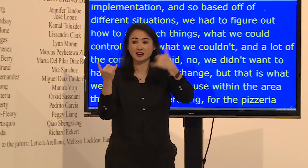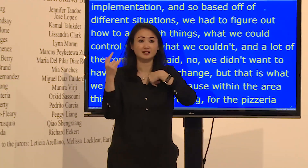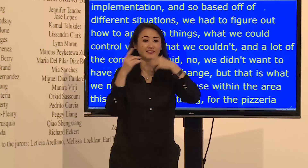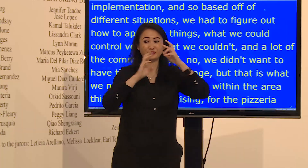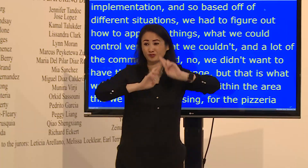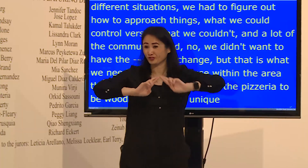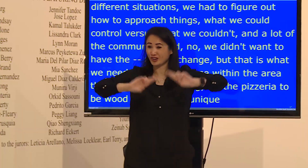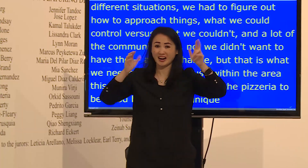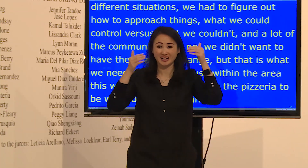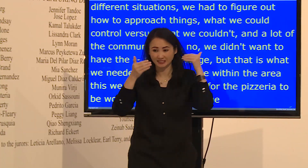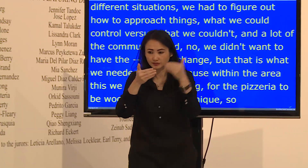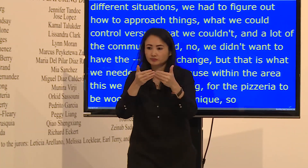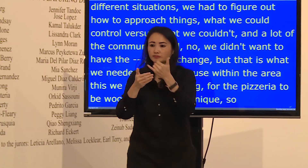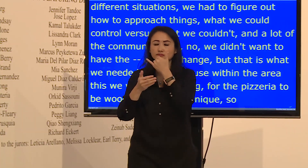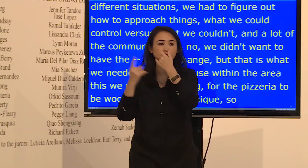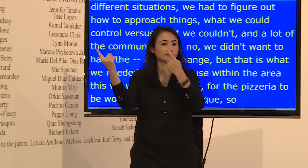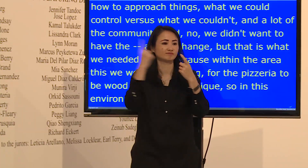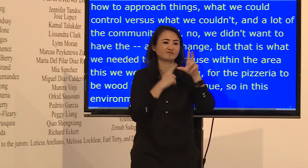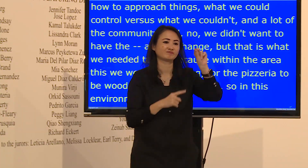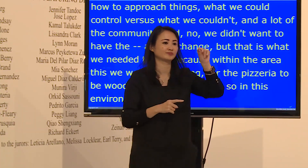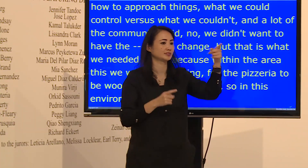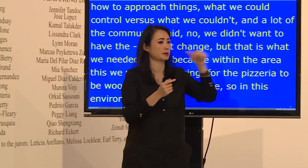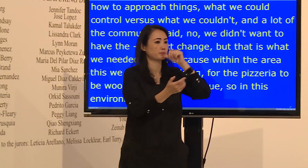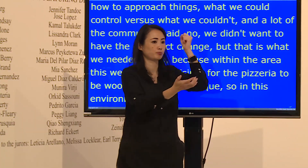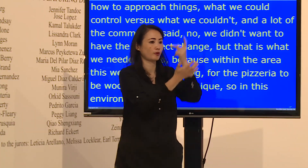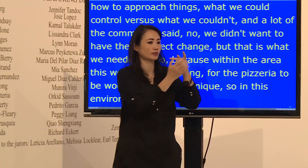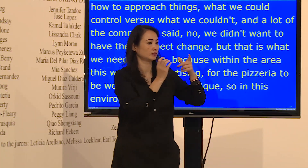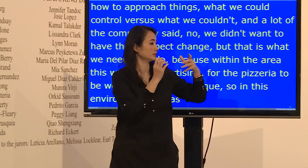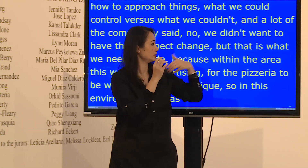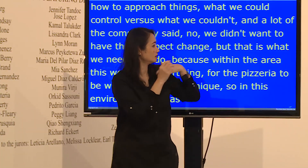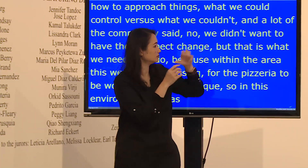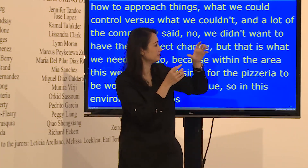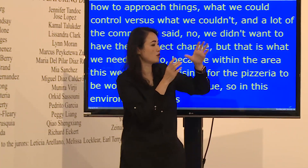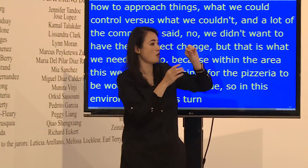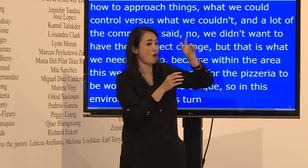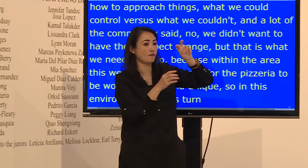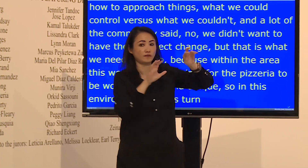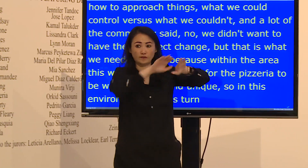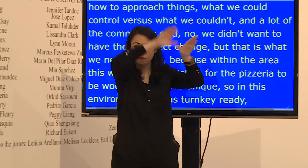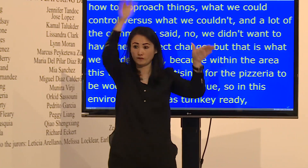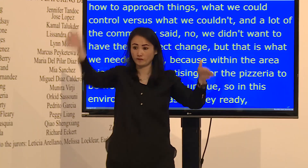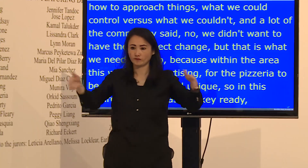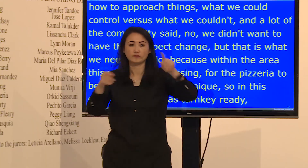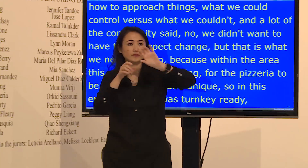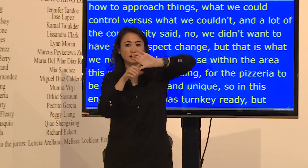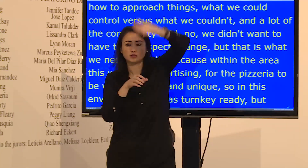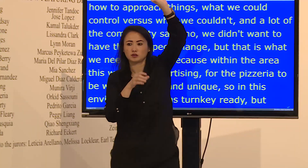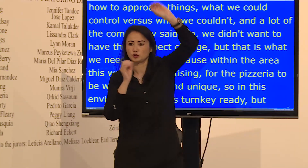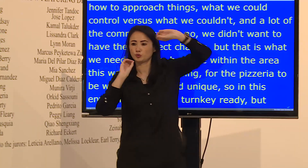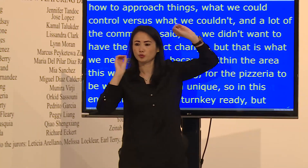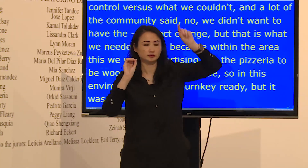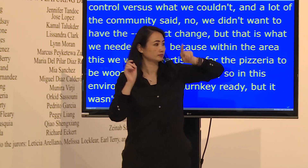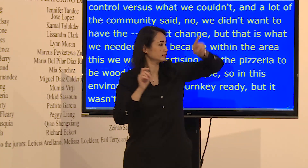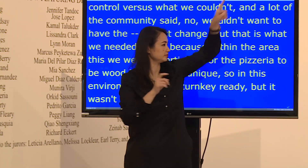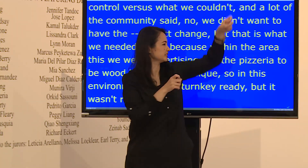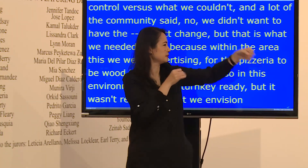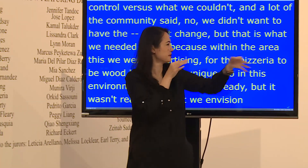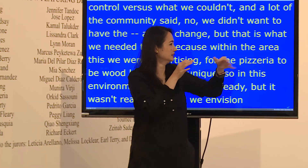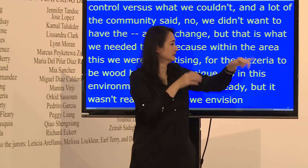needed. So close to becoming ready, we didn't get approved. We had an awning that was kind of at the front of